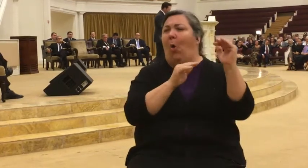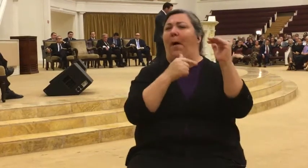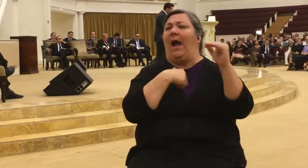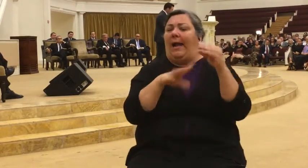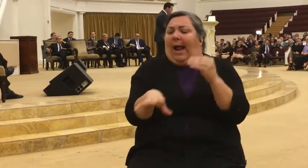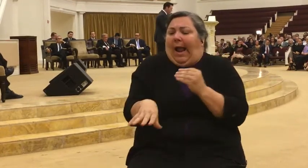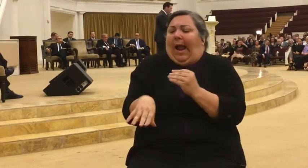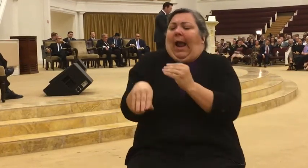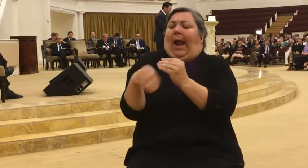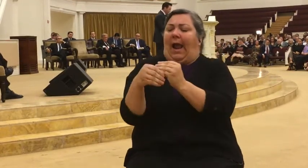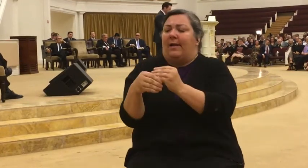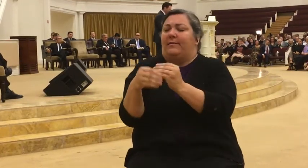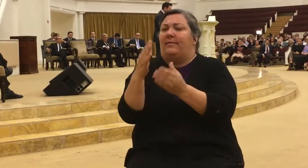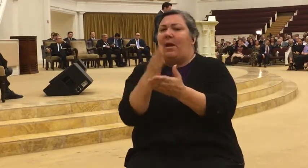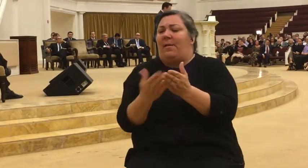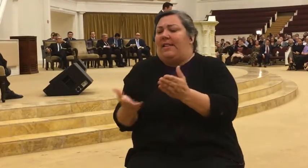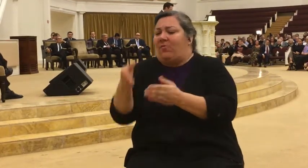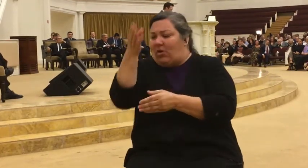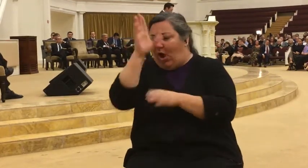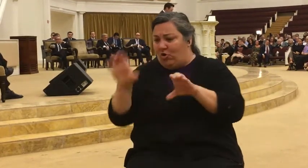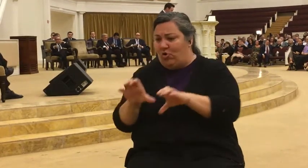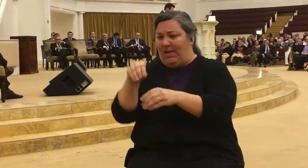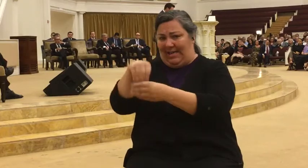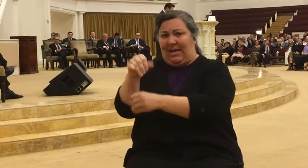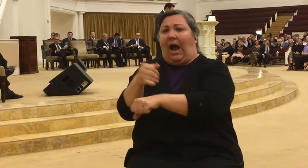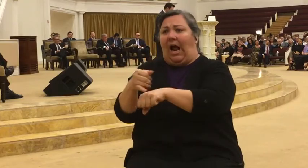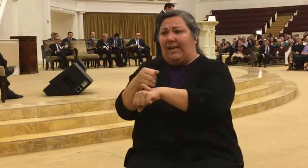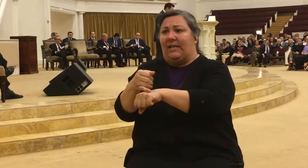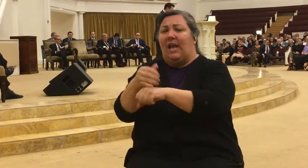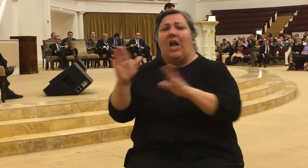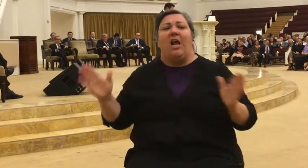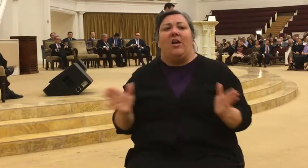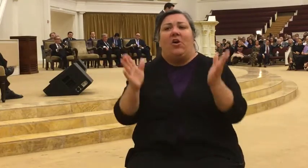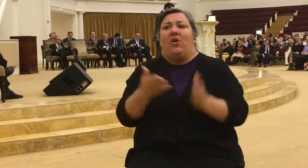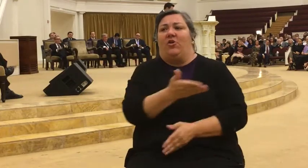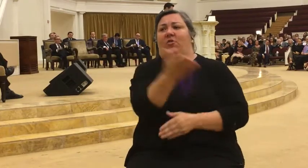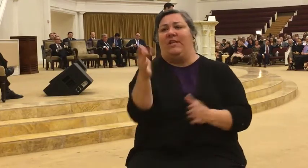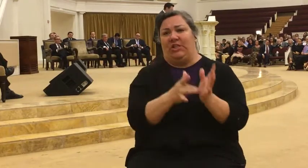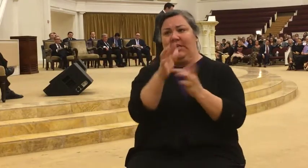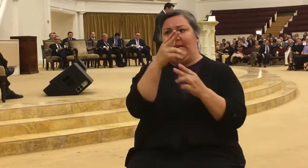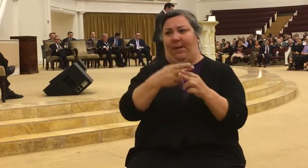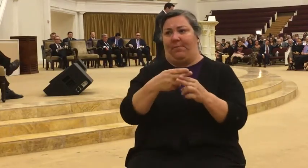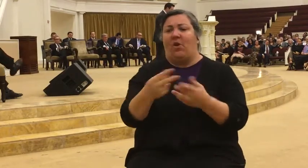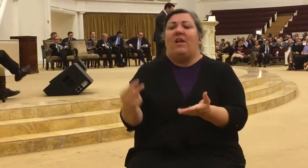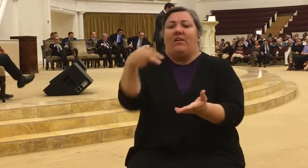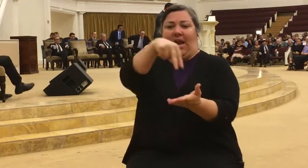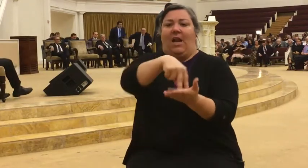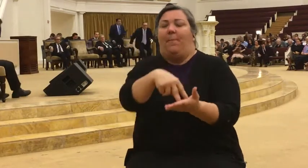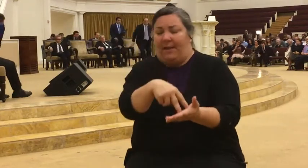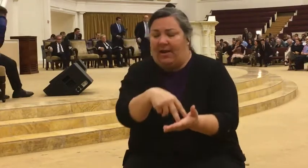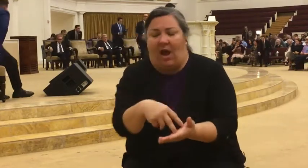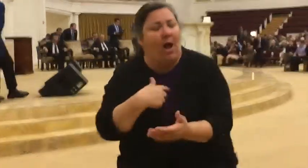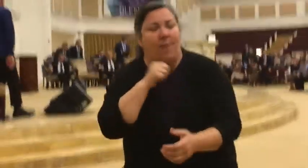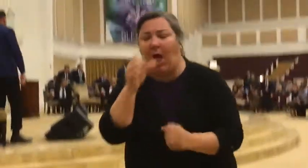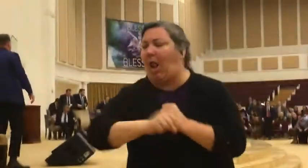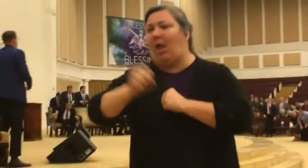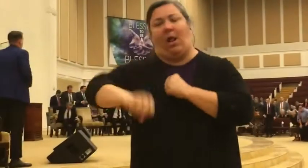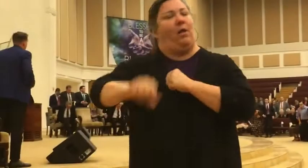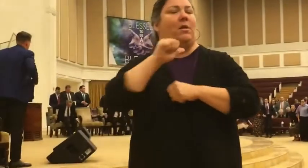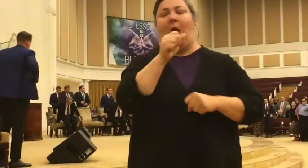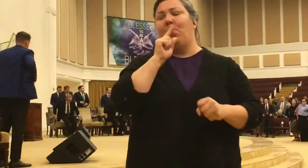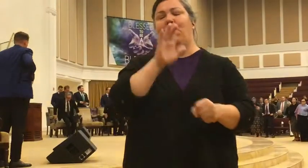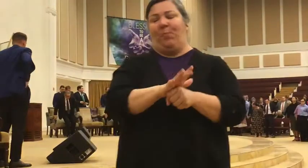is doing on the island and lift your faith in Jesus' name. If you'd stand to your feet all over the house, I won't be long,